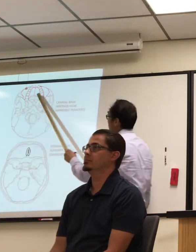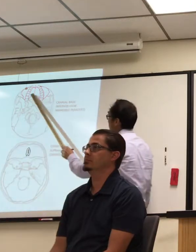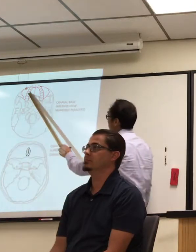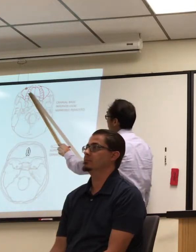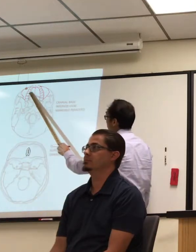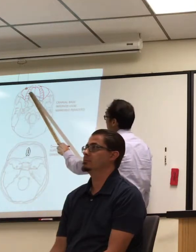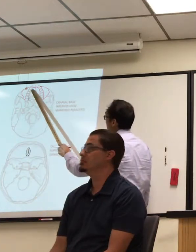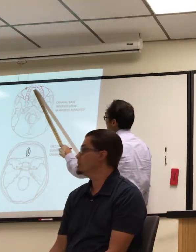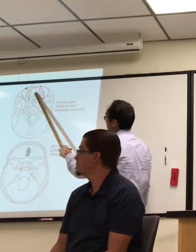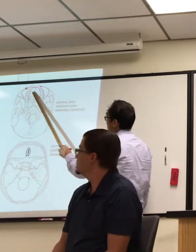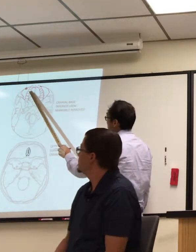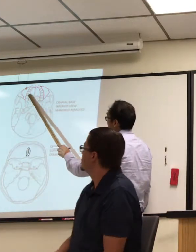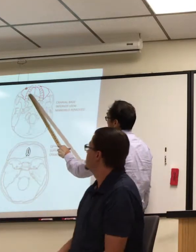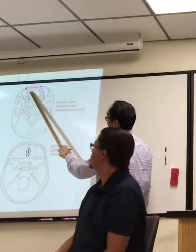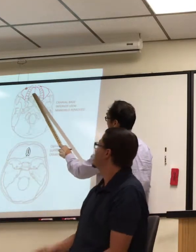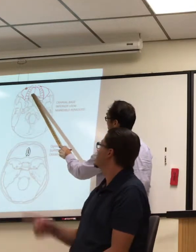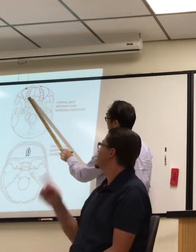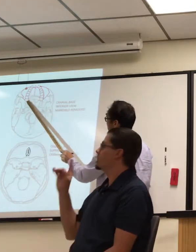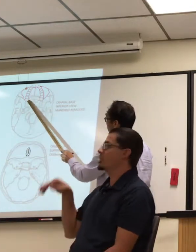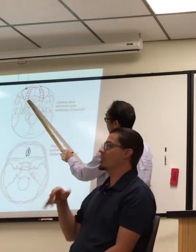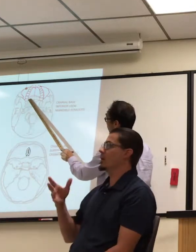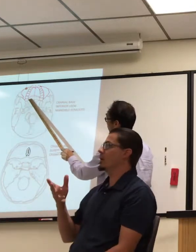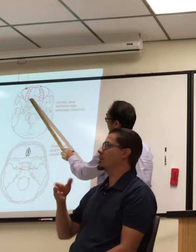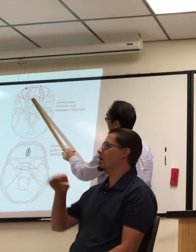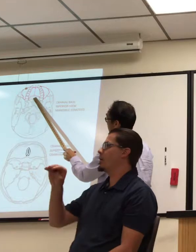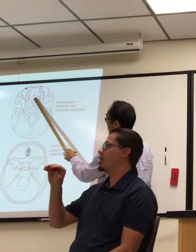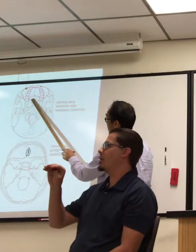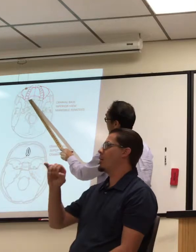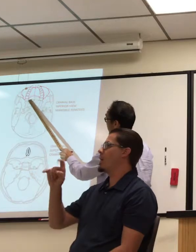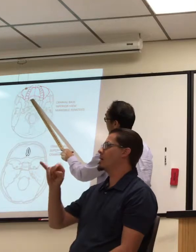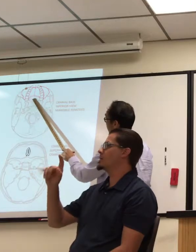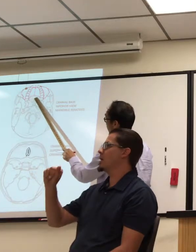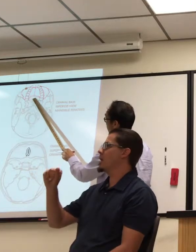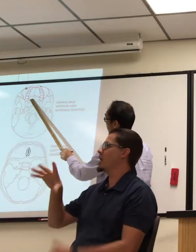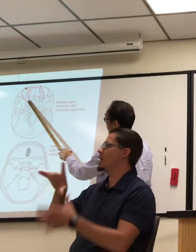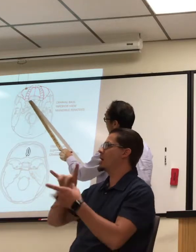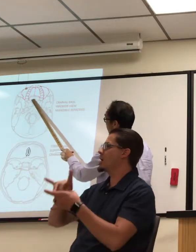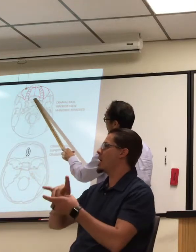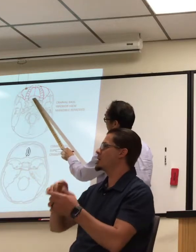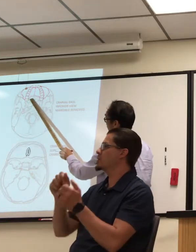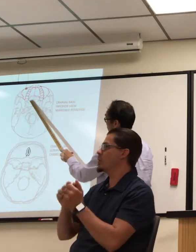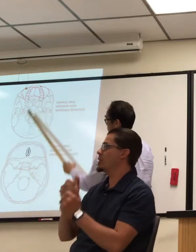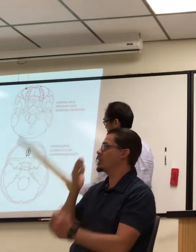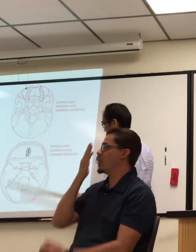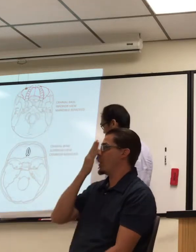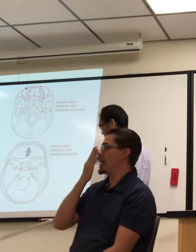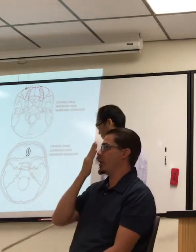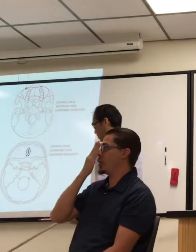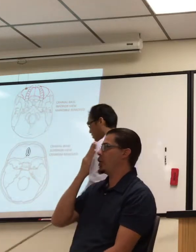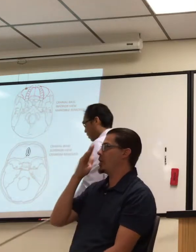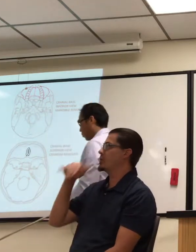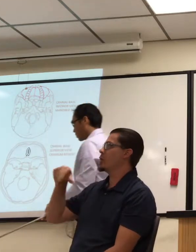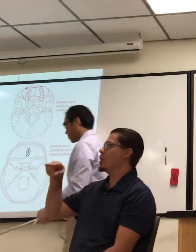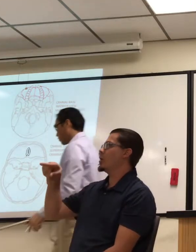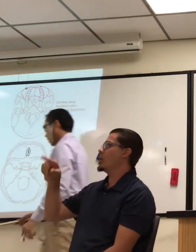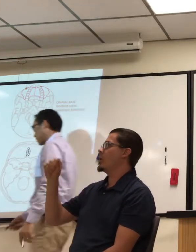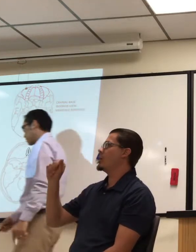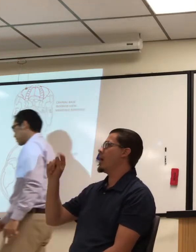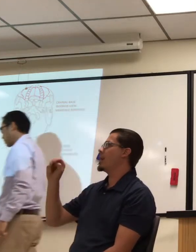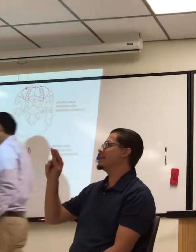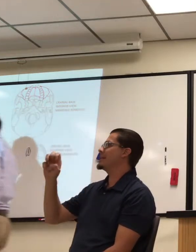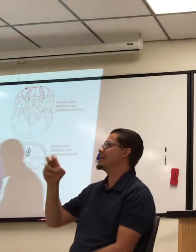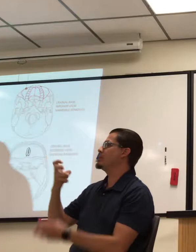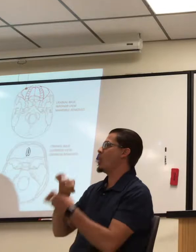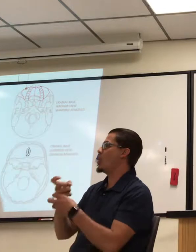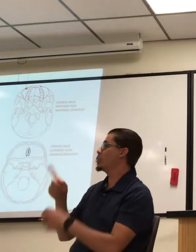All right, so this is part of maxilla. So it connects with right here. Those are your palatine bones. That's what I wanted to do